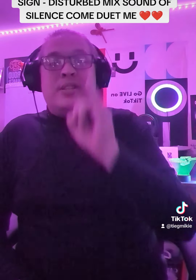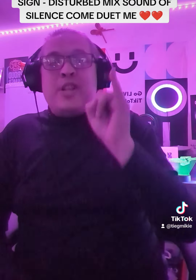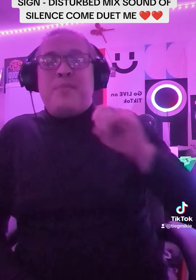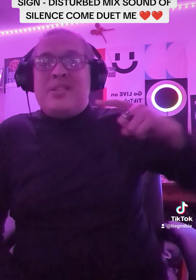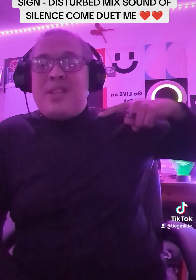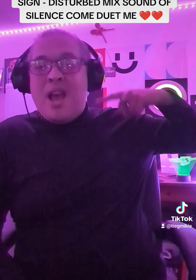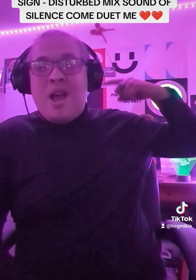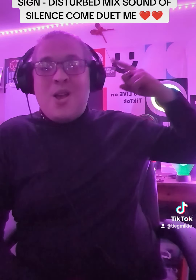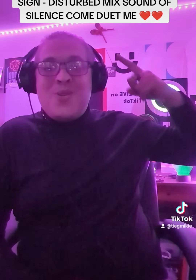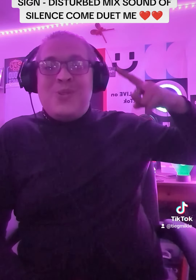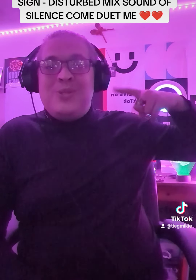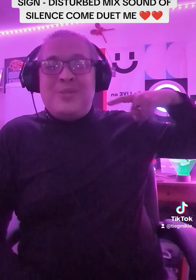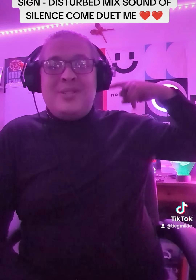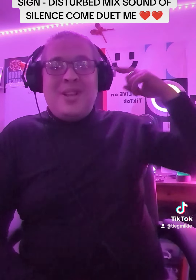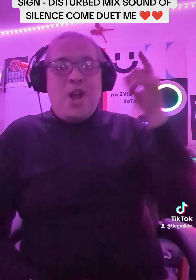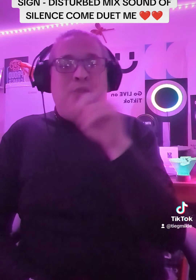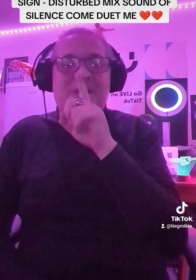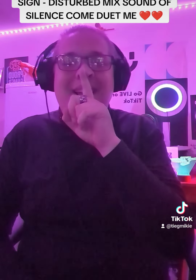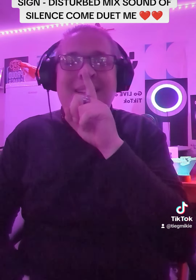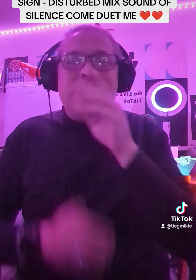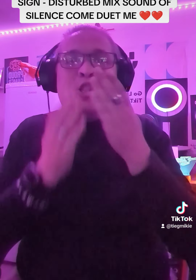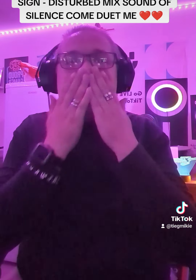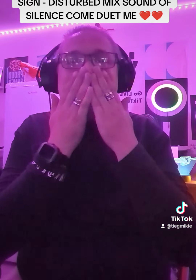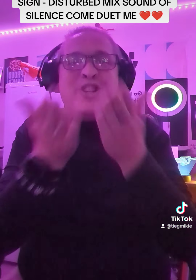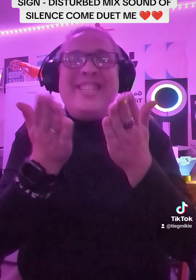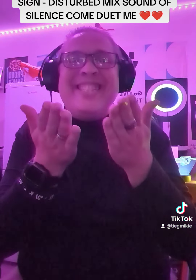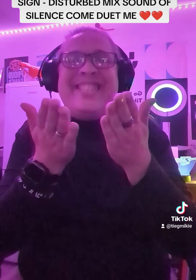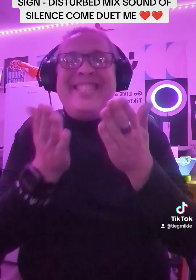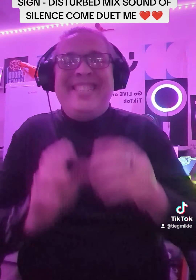Disturb the sound Of silence